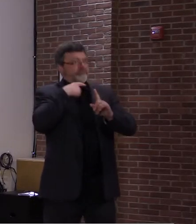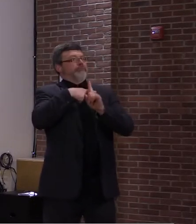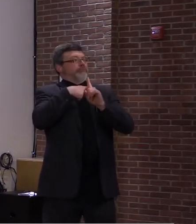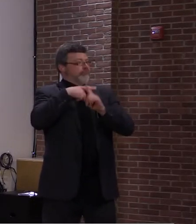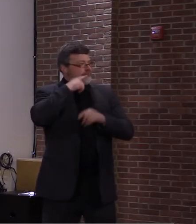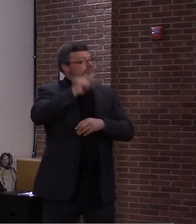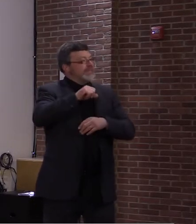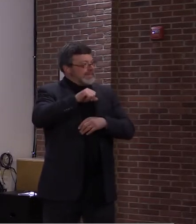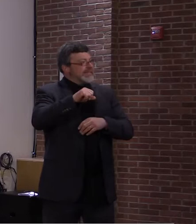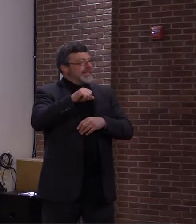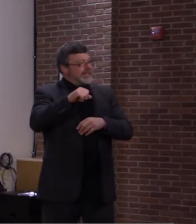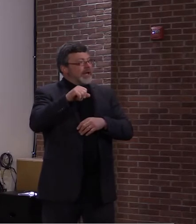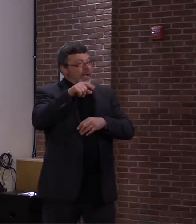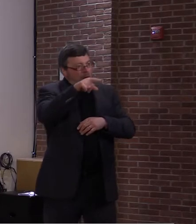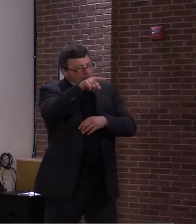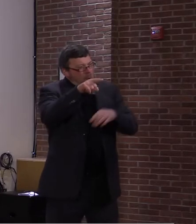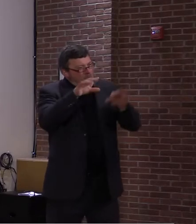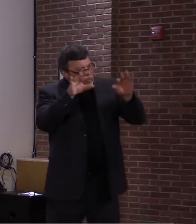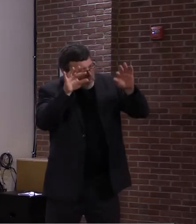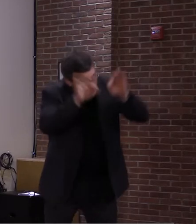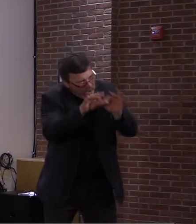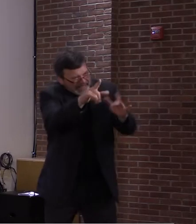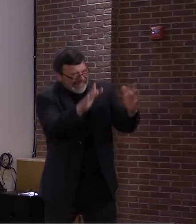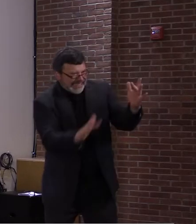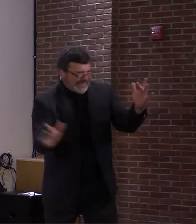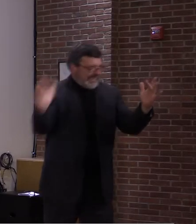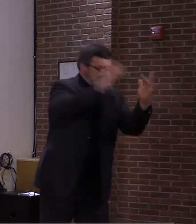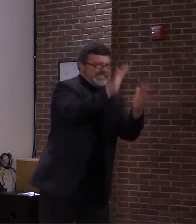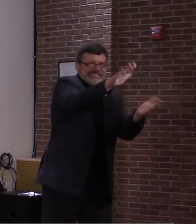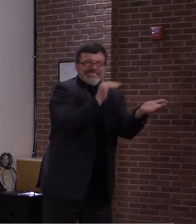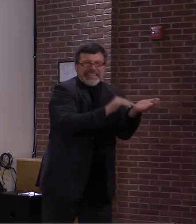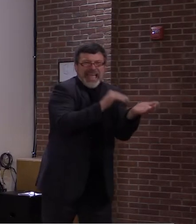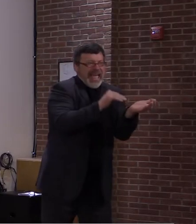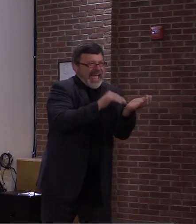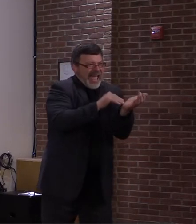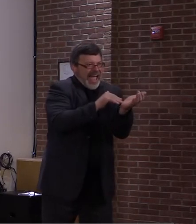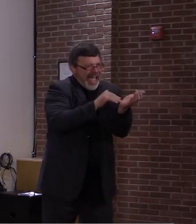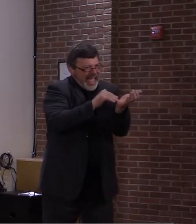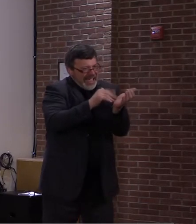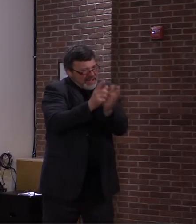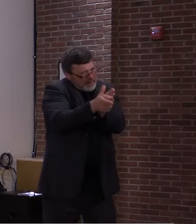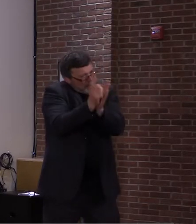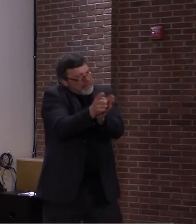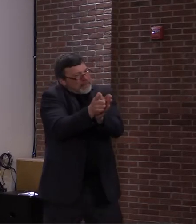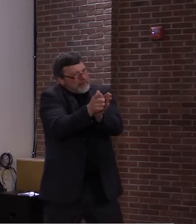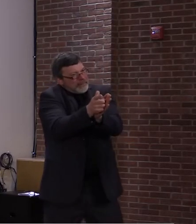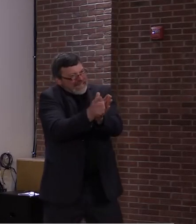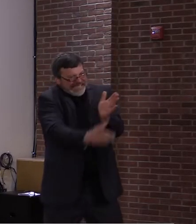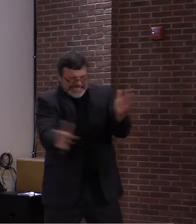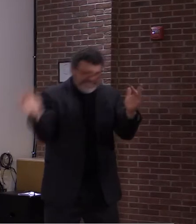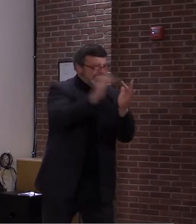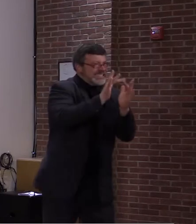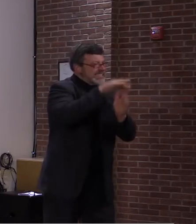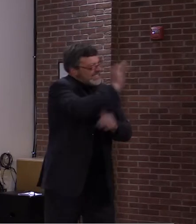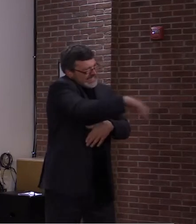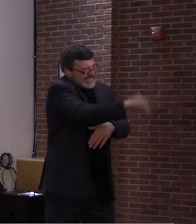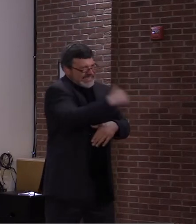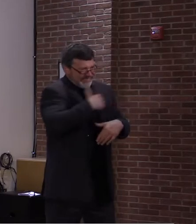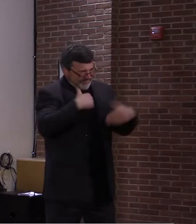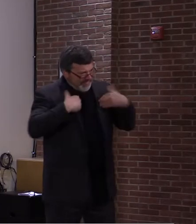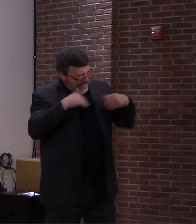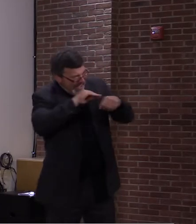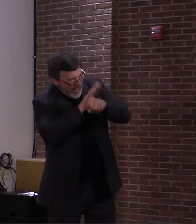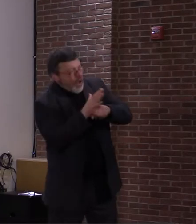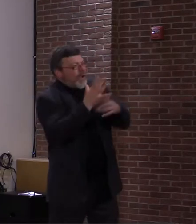by contacting your clinician. So do make that phone call to your doctor's office within